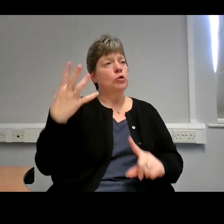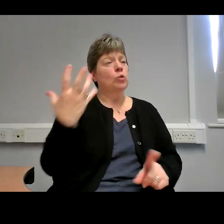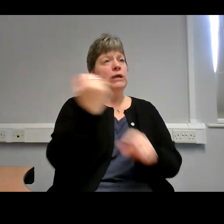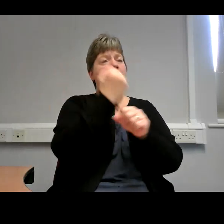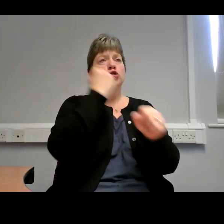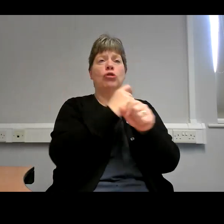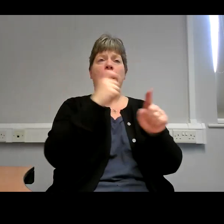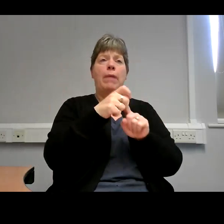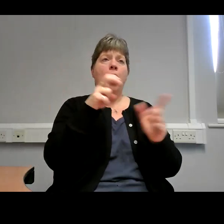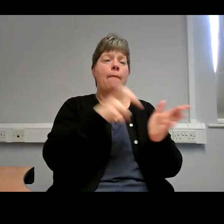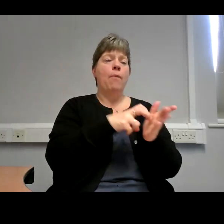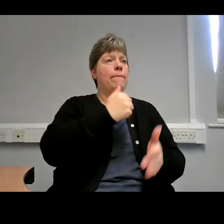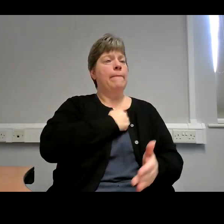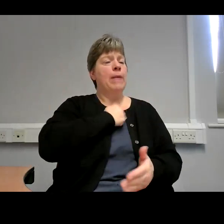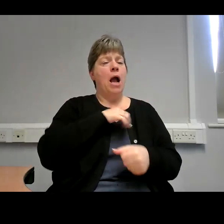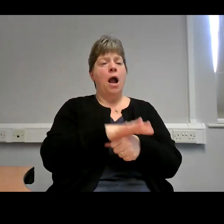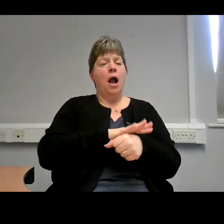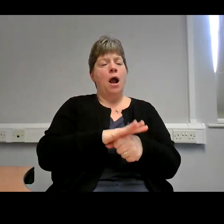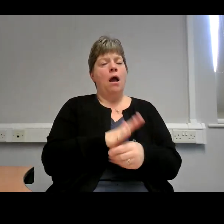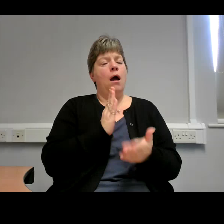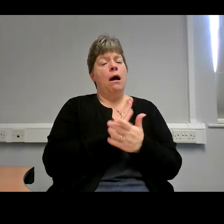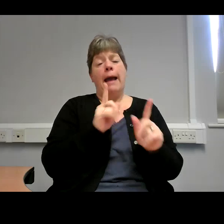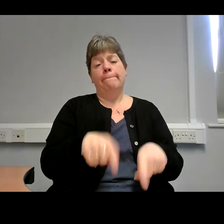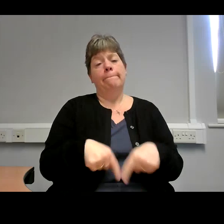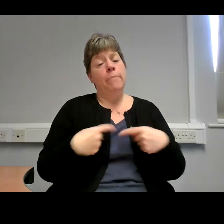local surgery is almost impossible.